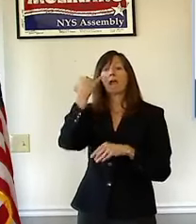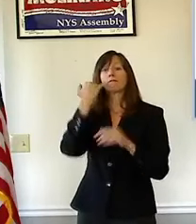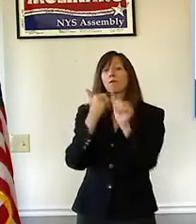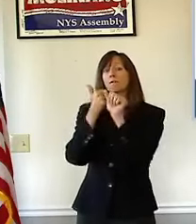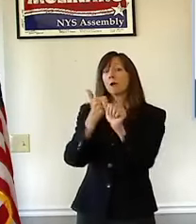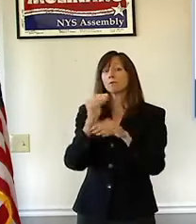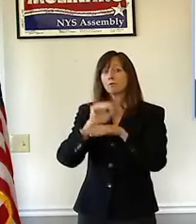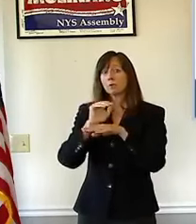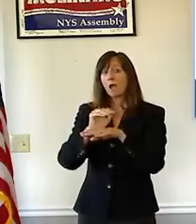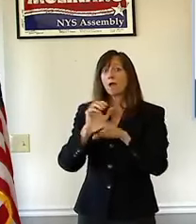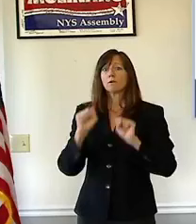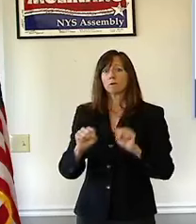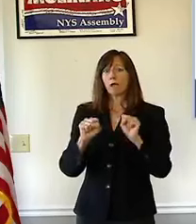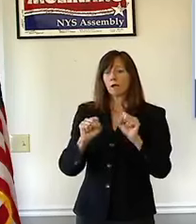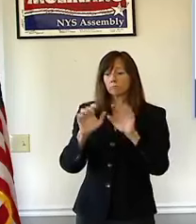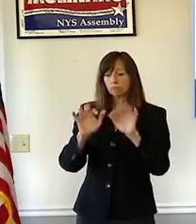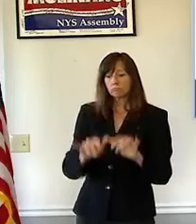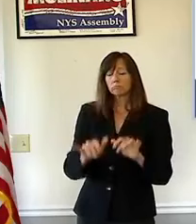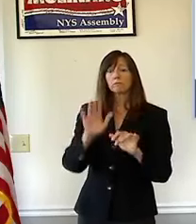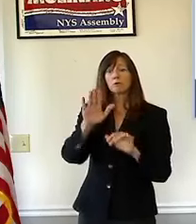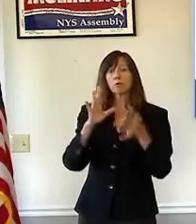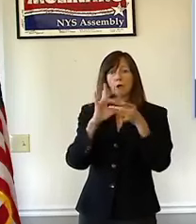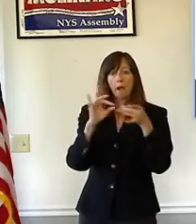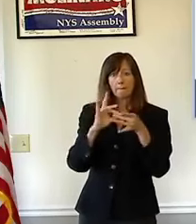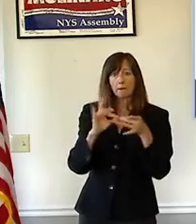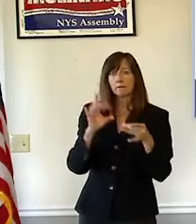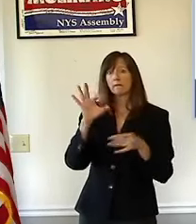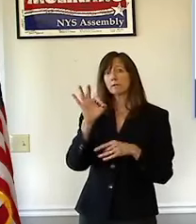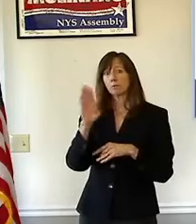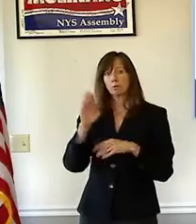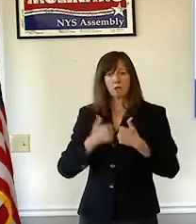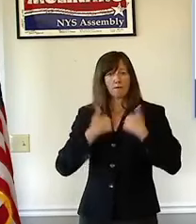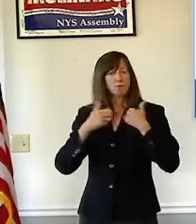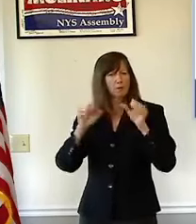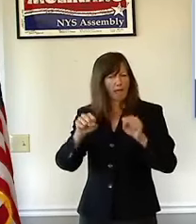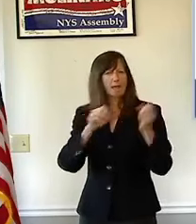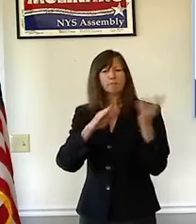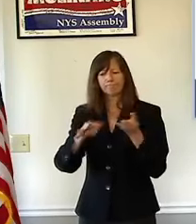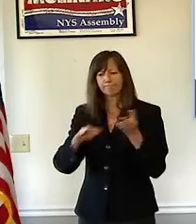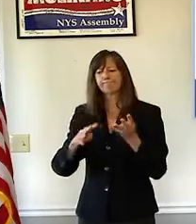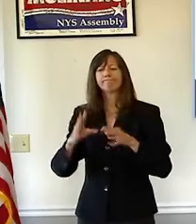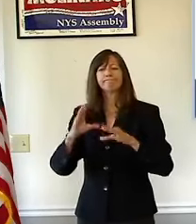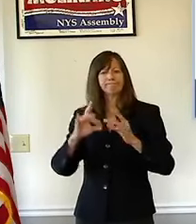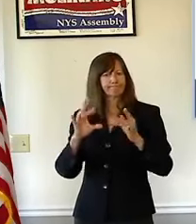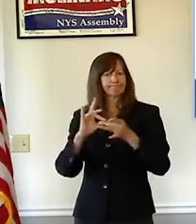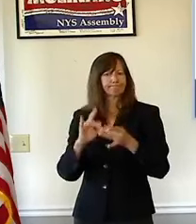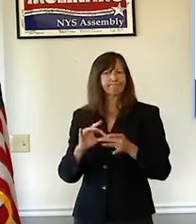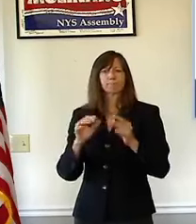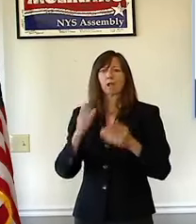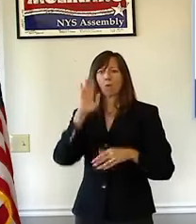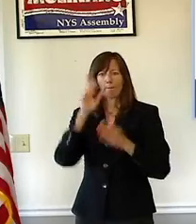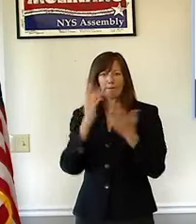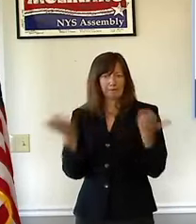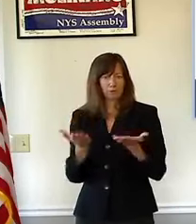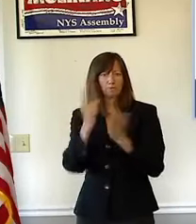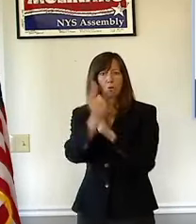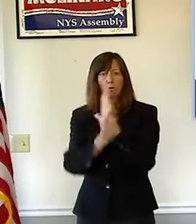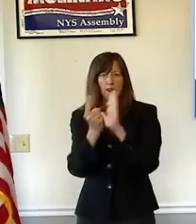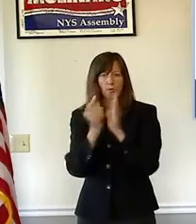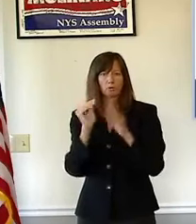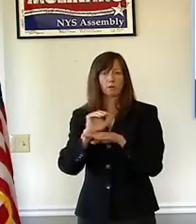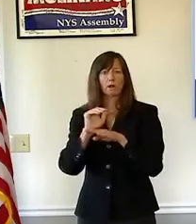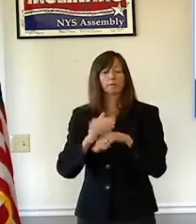comment section below the live stream. We'll be with you for an hour tonight. So again, want to thank you